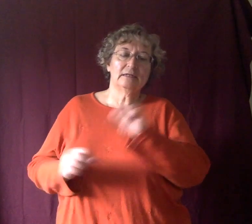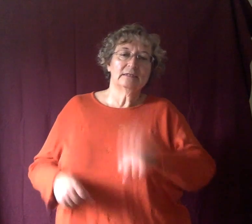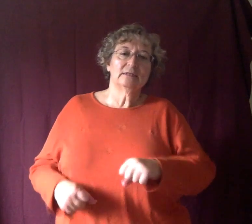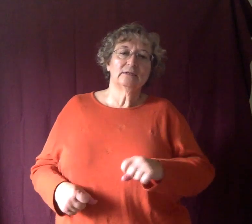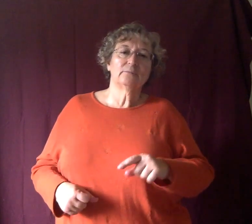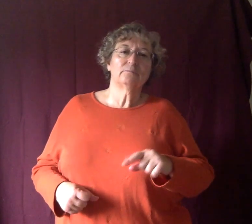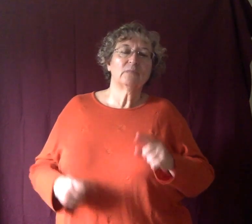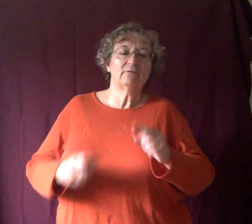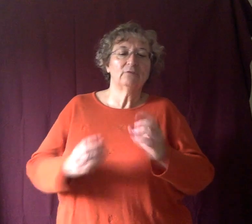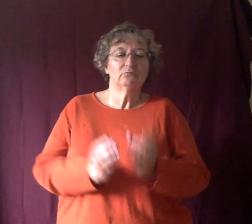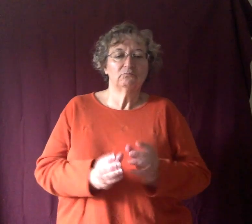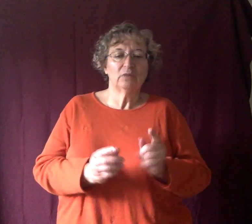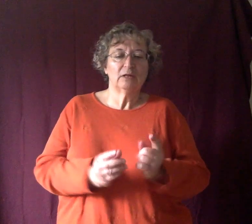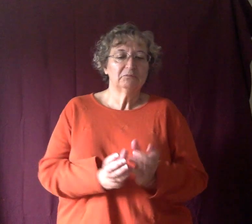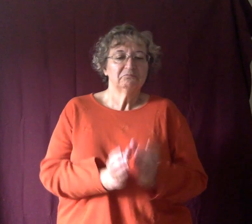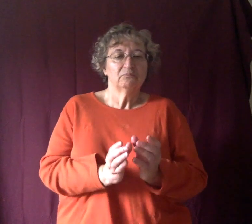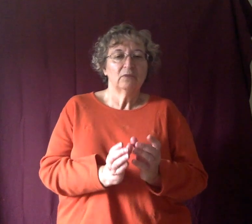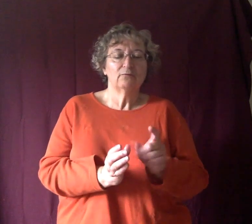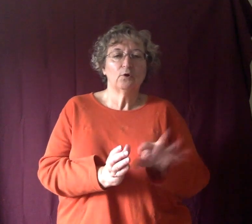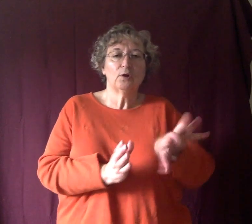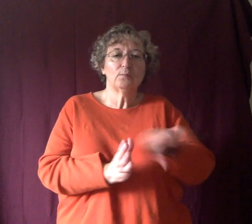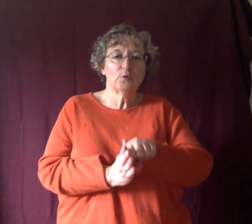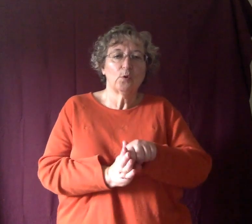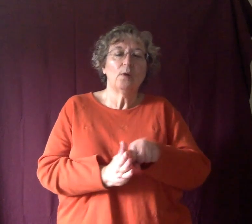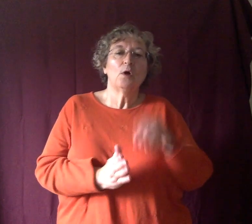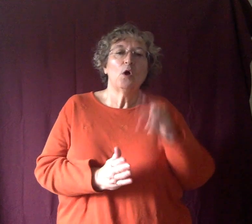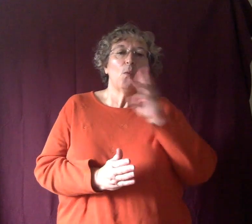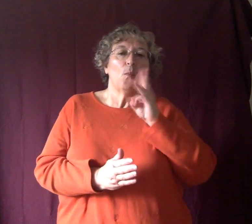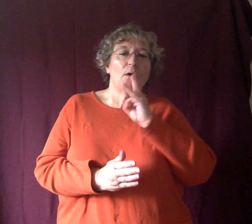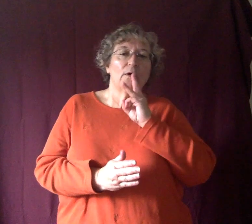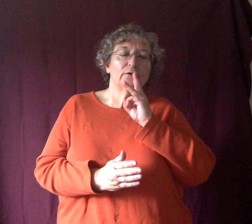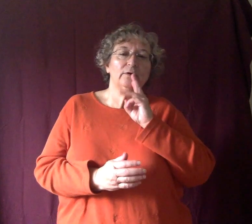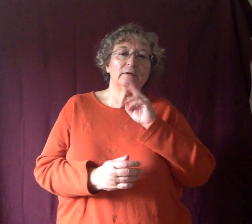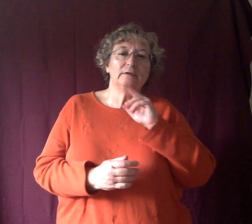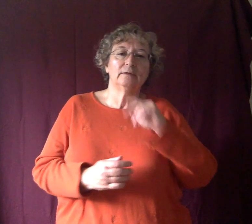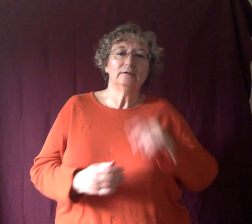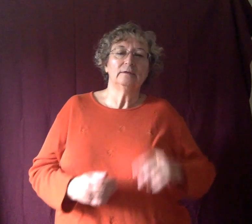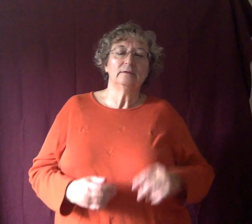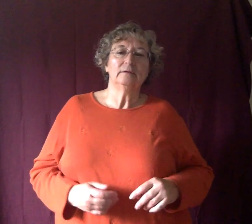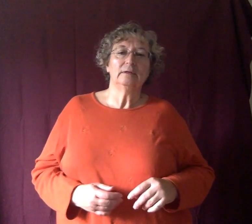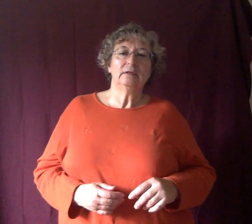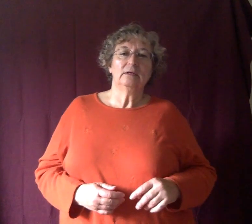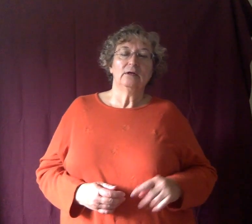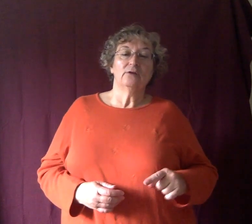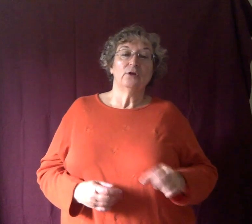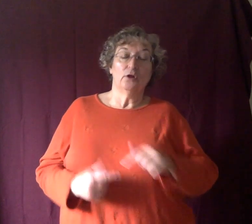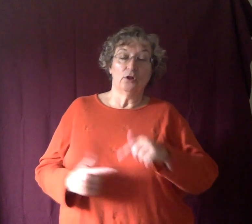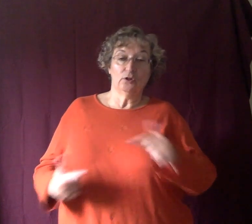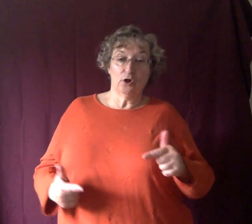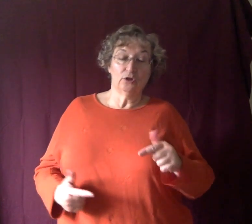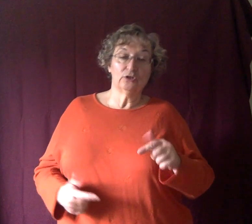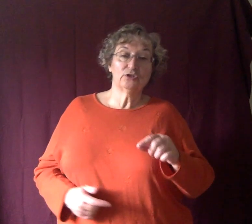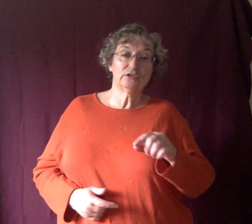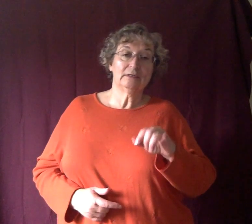crucial for allowing you to absorb water from undigested, unabsorbed material. Your large intestine does function very heavily